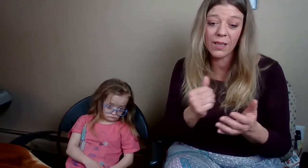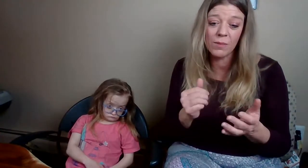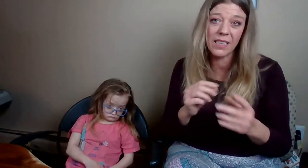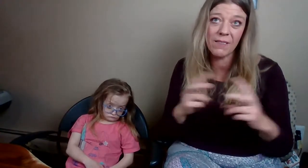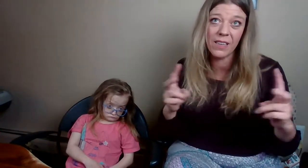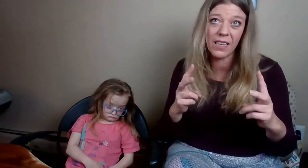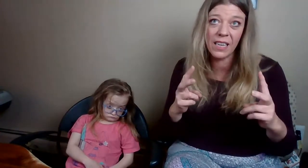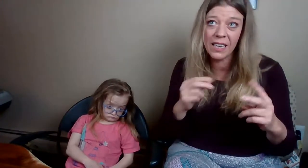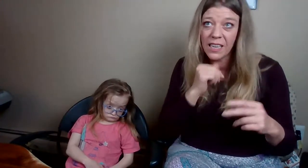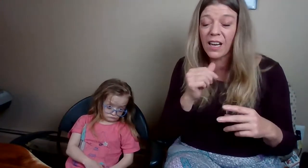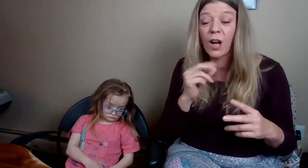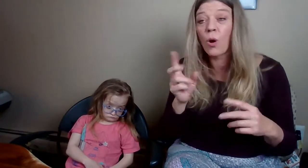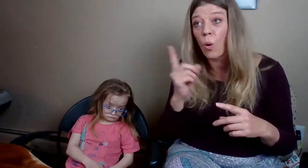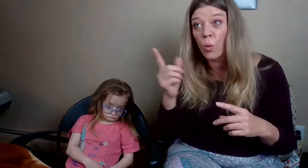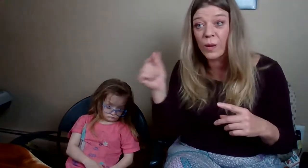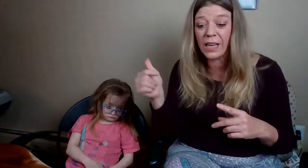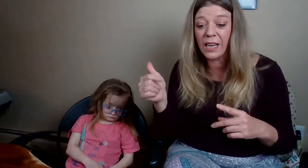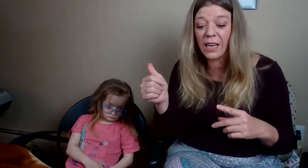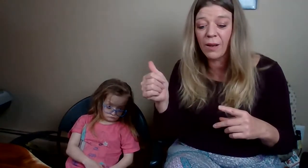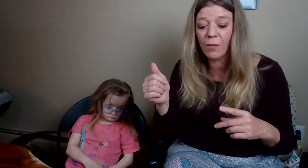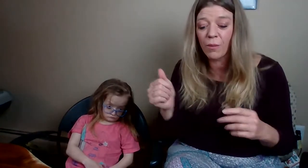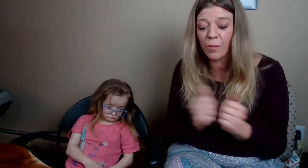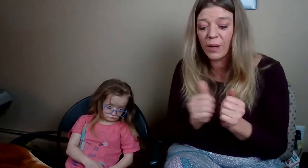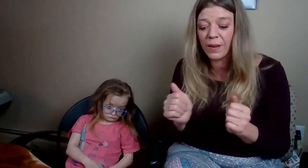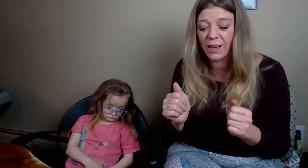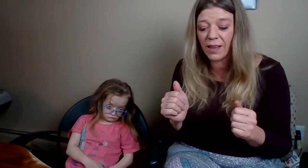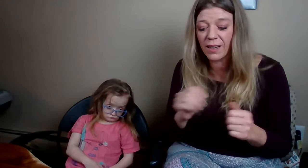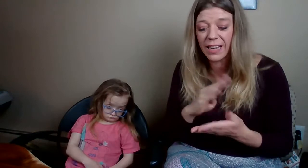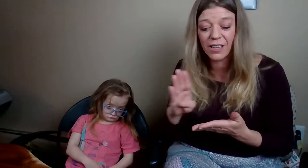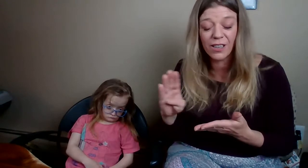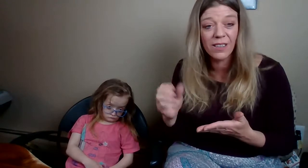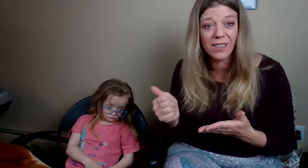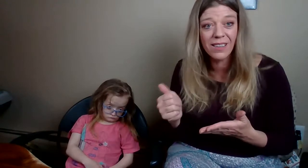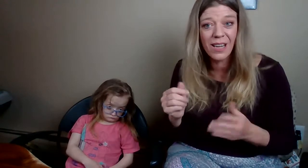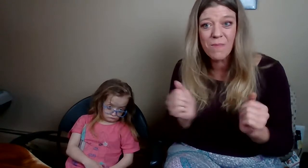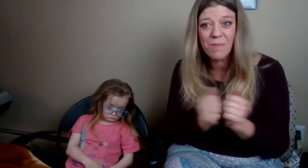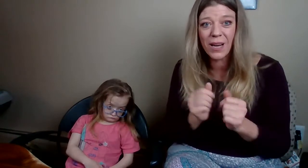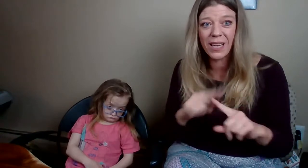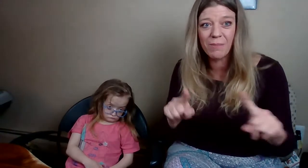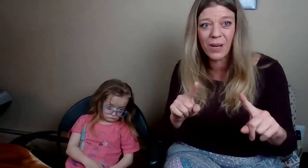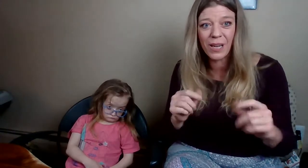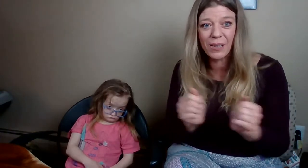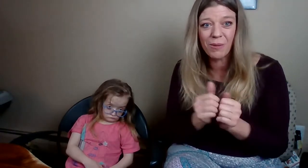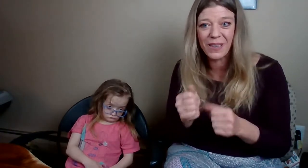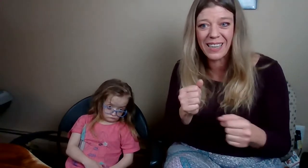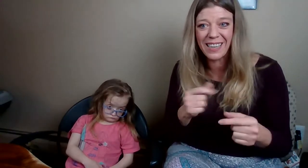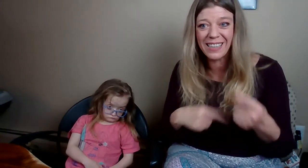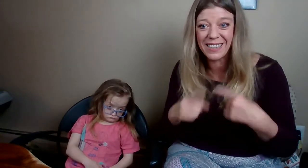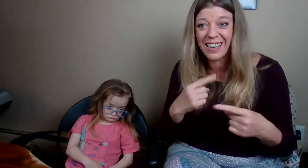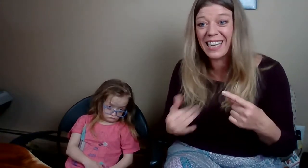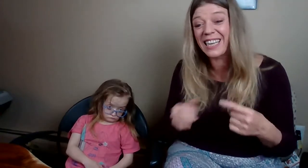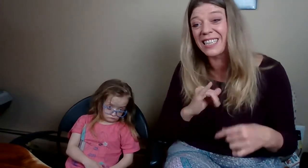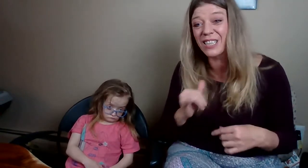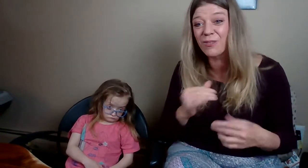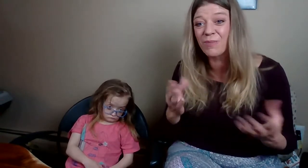helps even not only with the letters, but with the signing too.